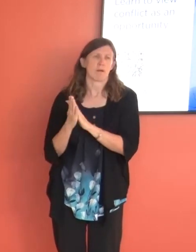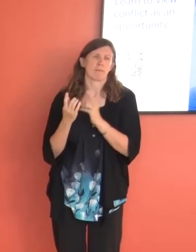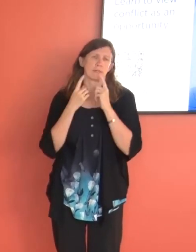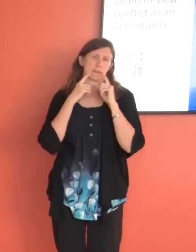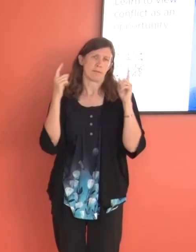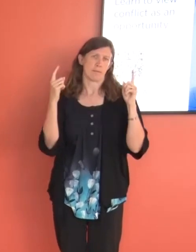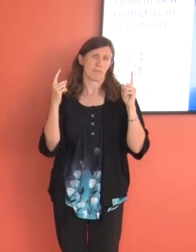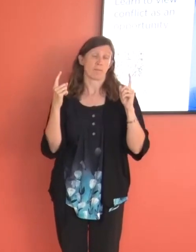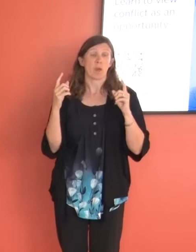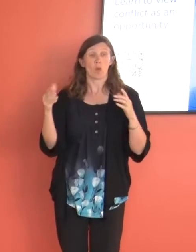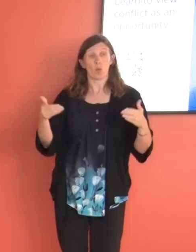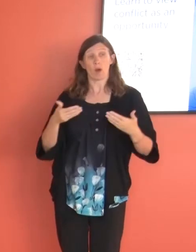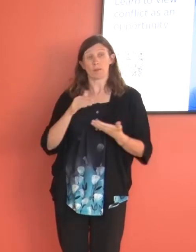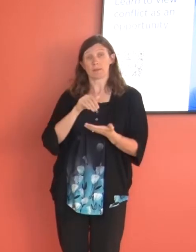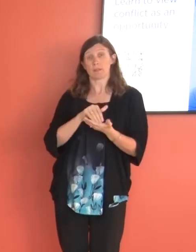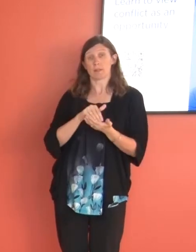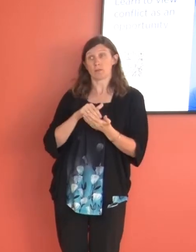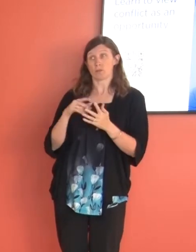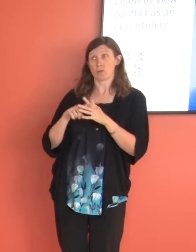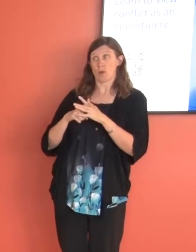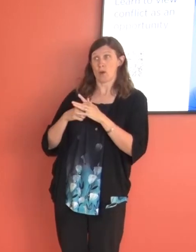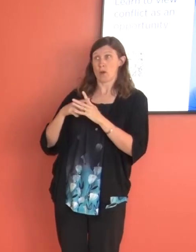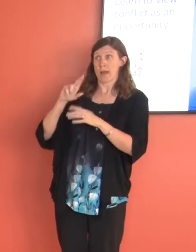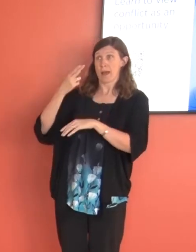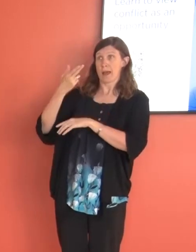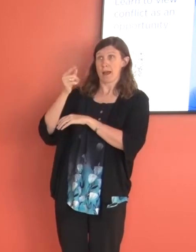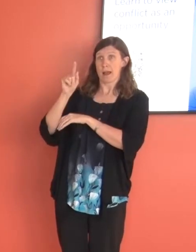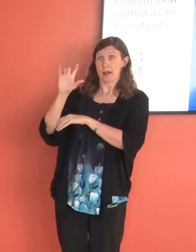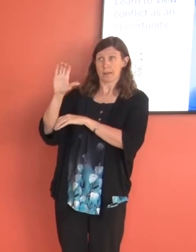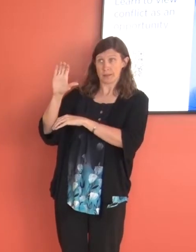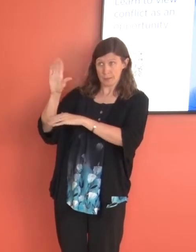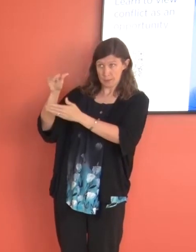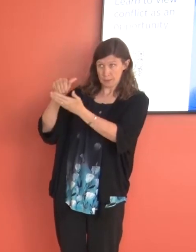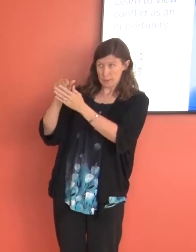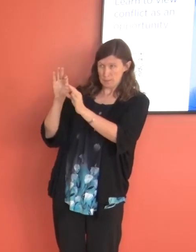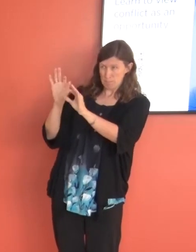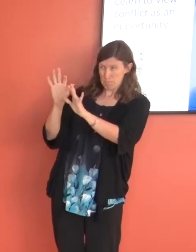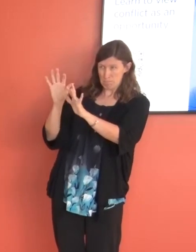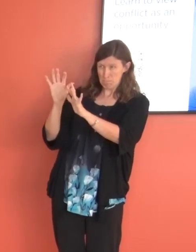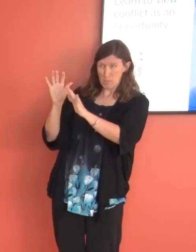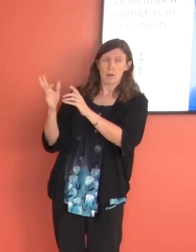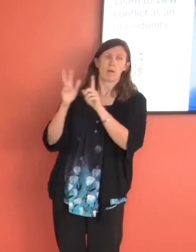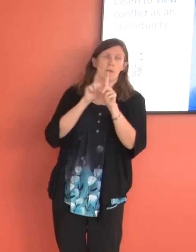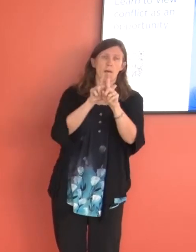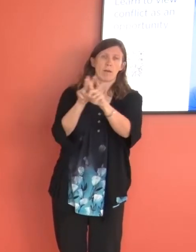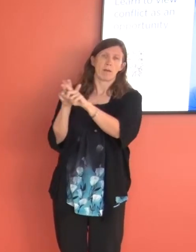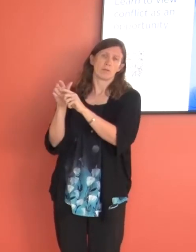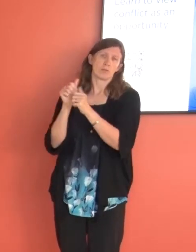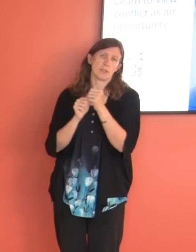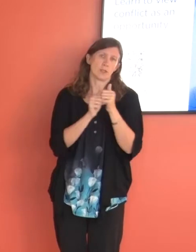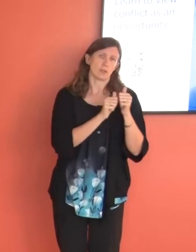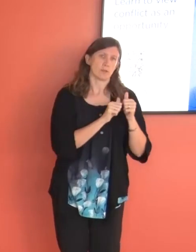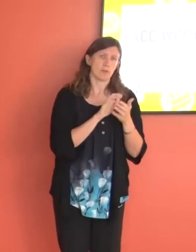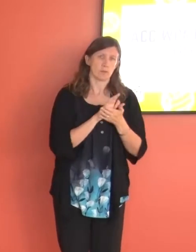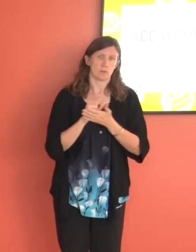the Welcome Center will start at Highland, but we'll learn from those principles and apply them to our other campuses.